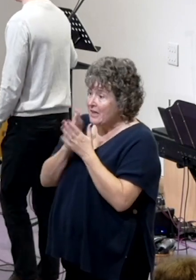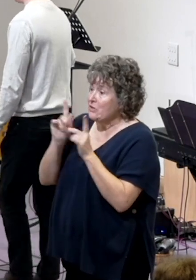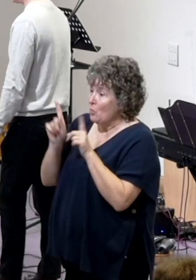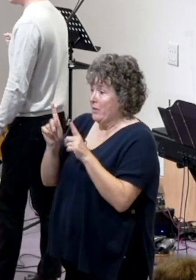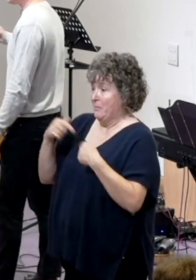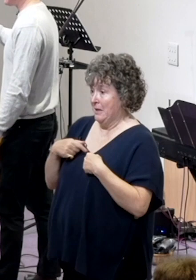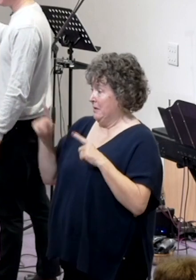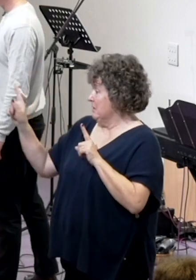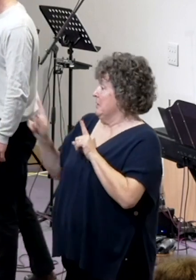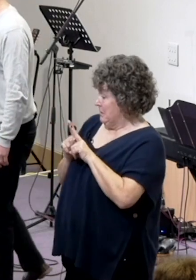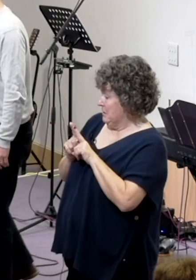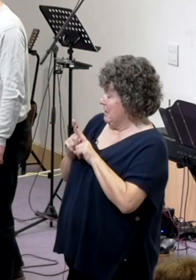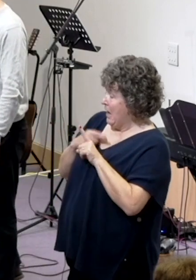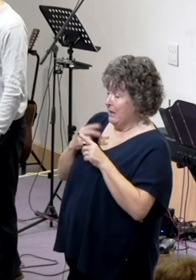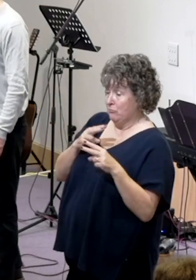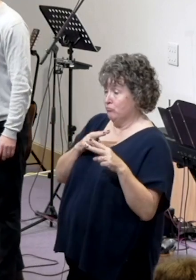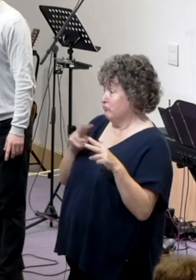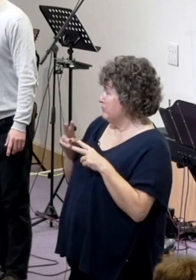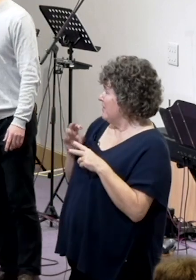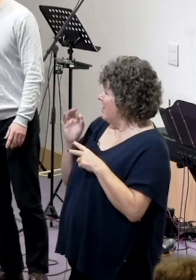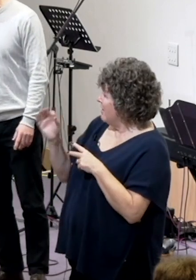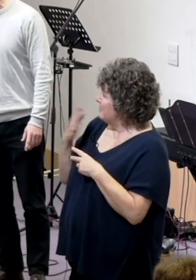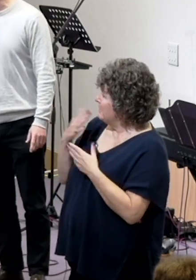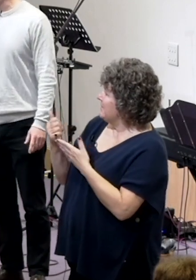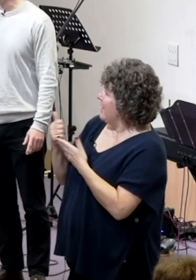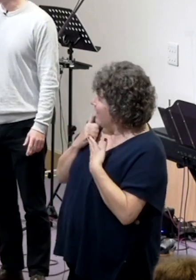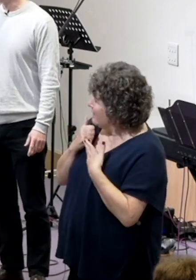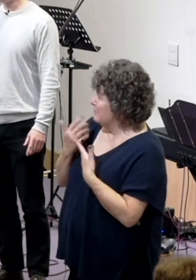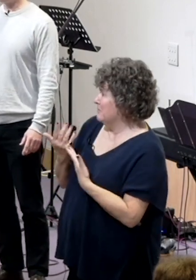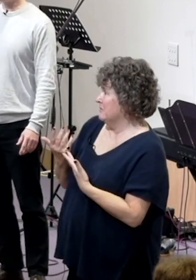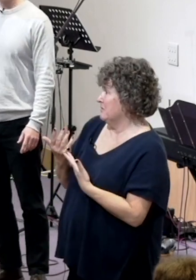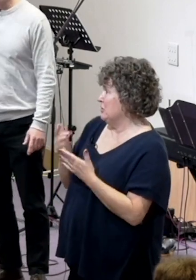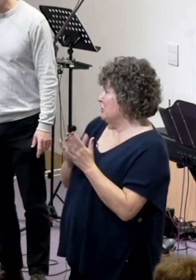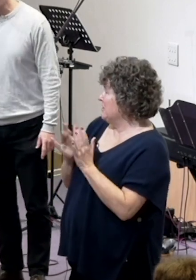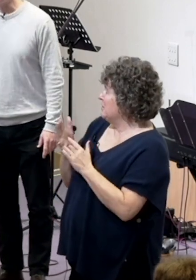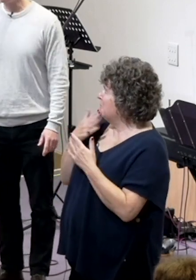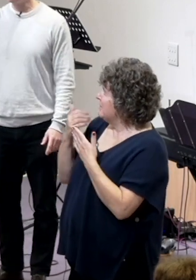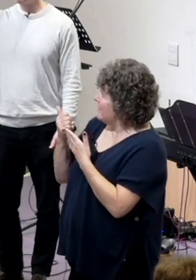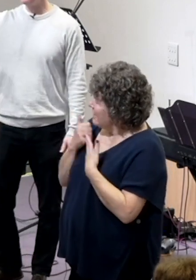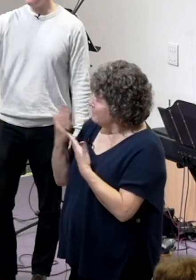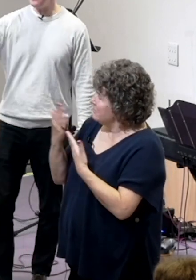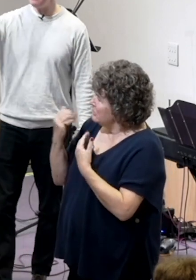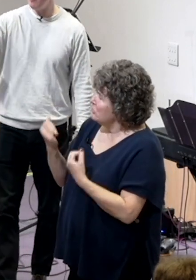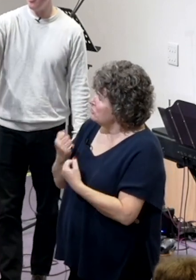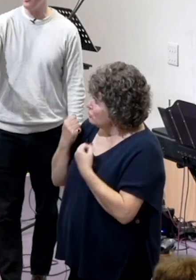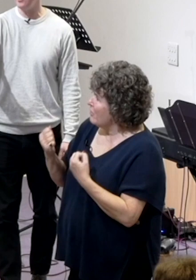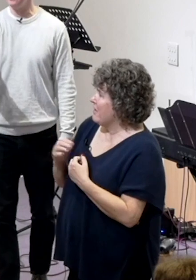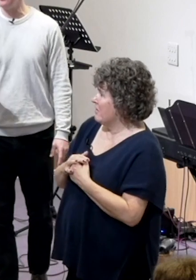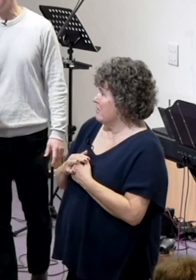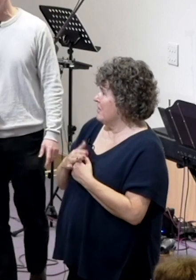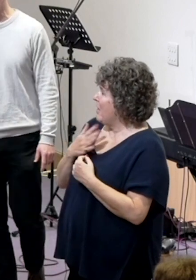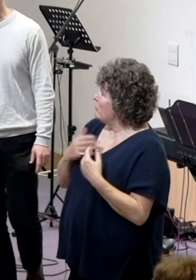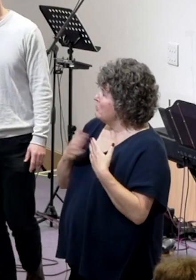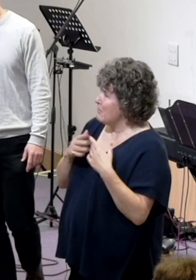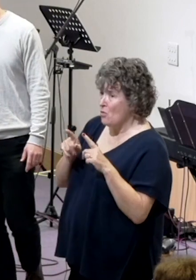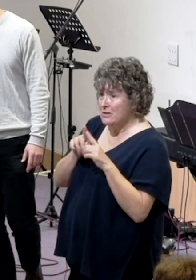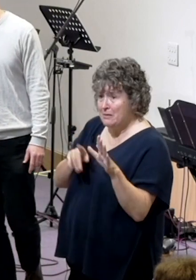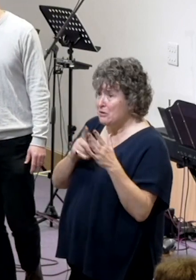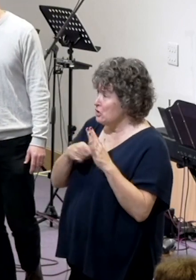me, and it means I can turn to him and ask for his help and for his strength to be more like